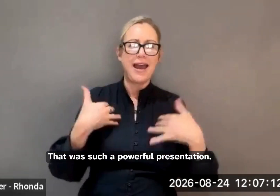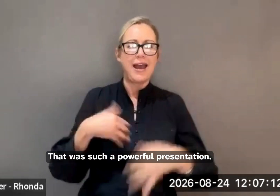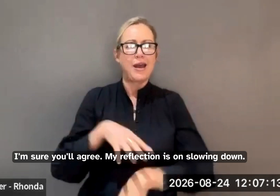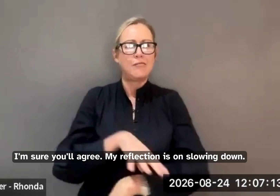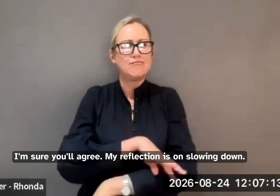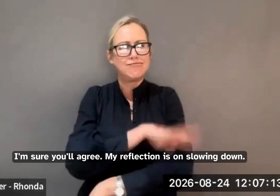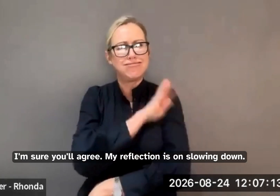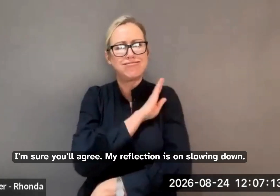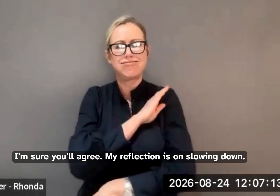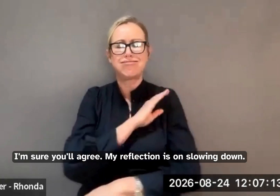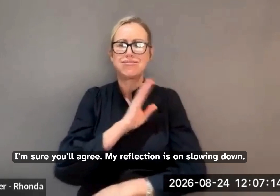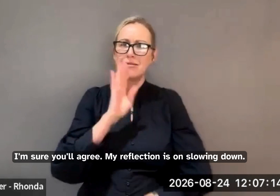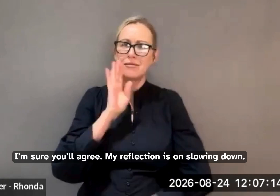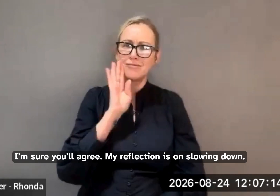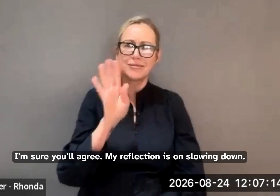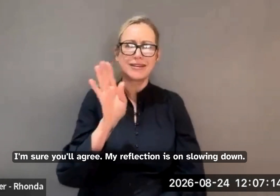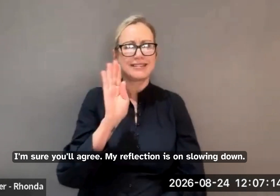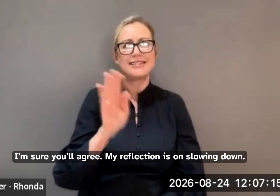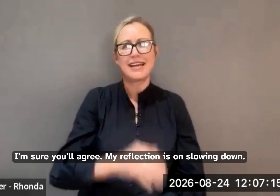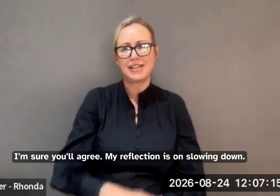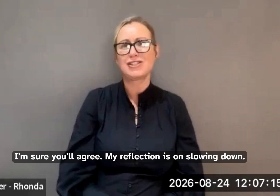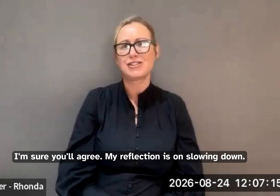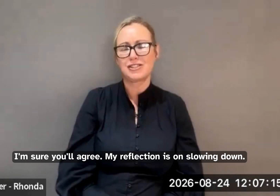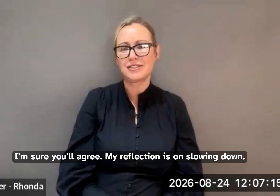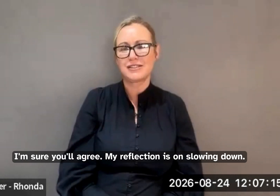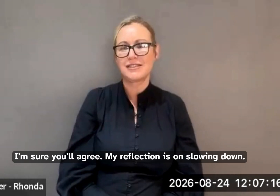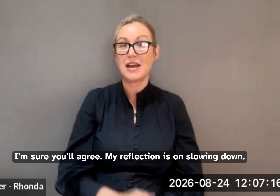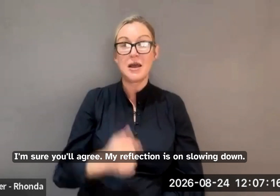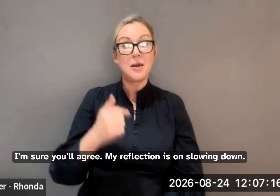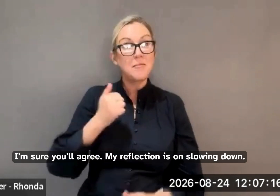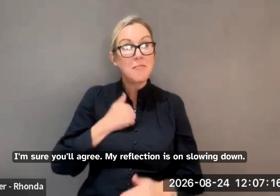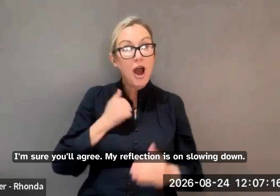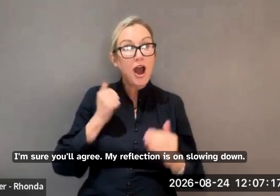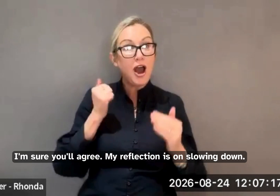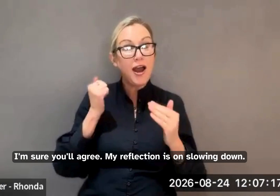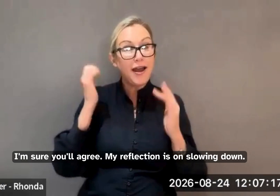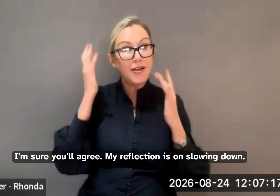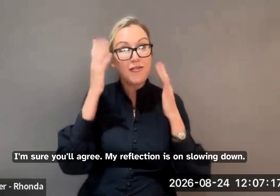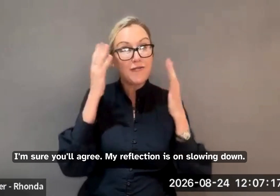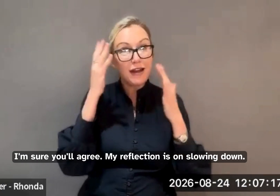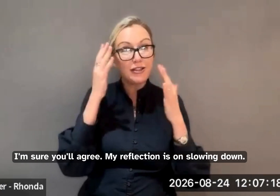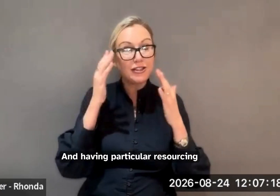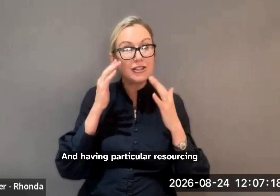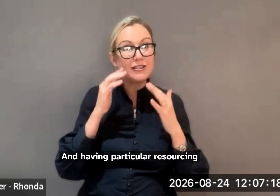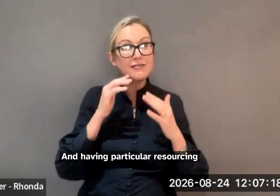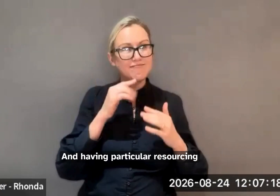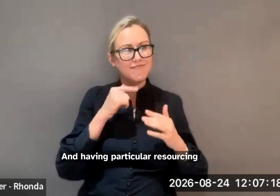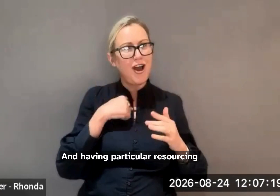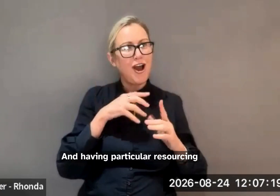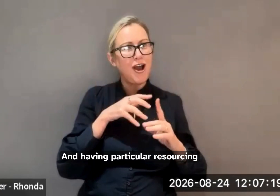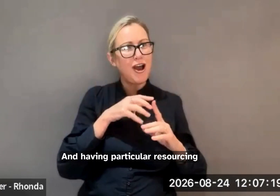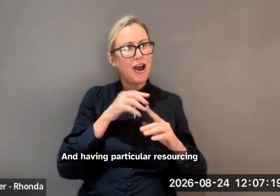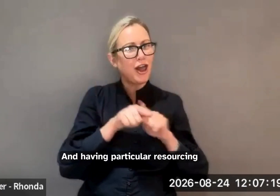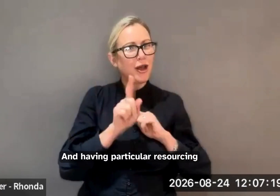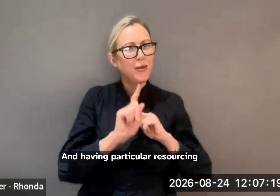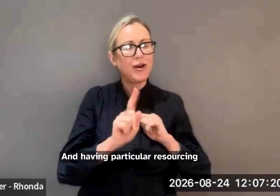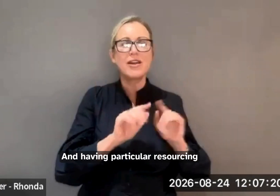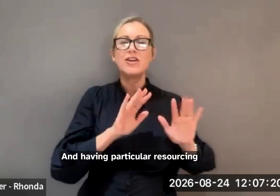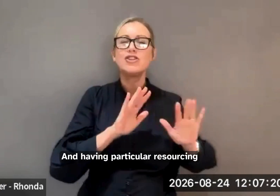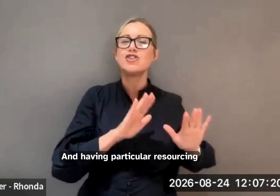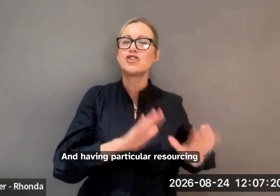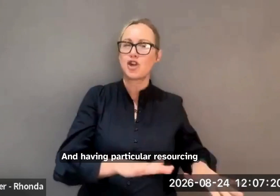presentation. I'm sure you'll agree. My reflection is on slowing down and